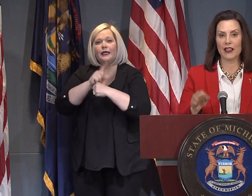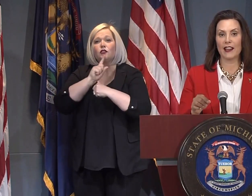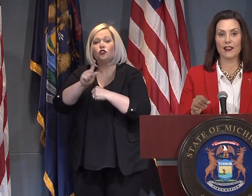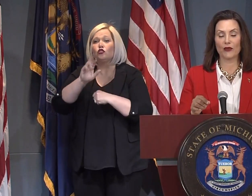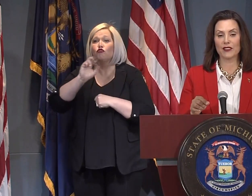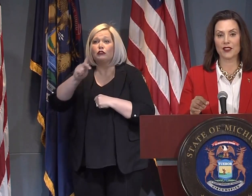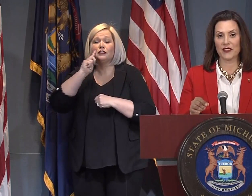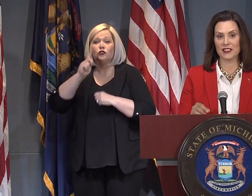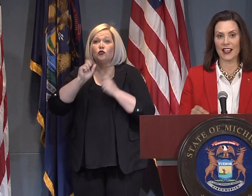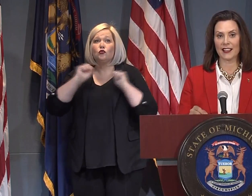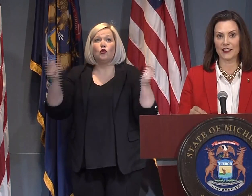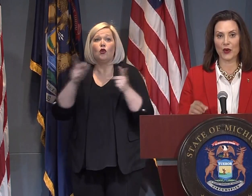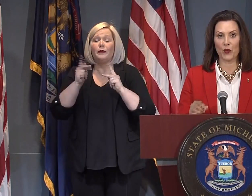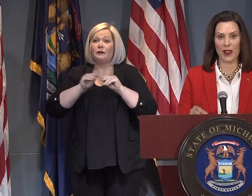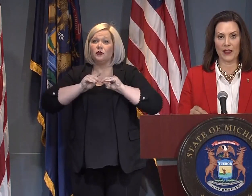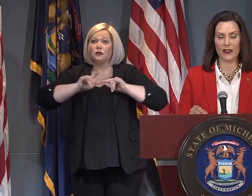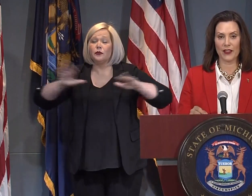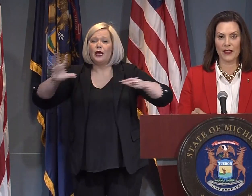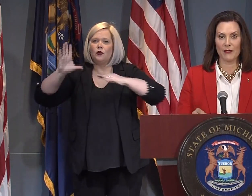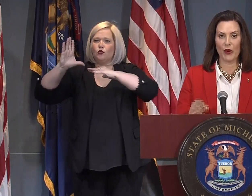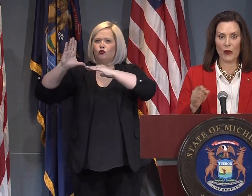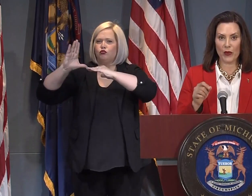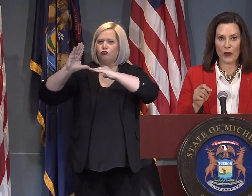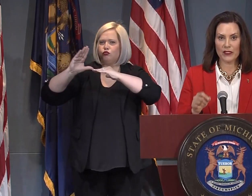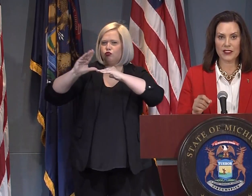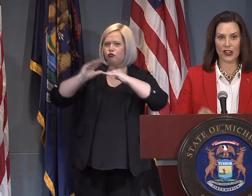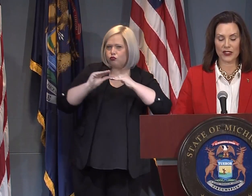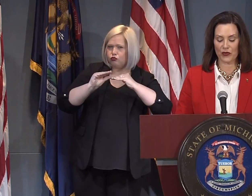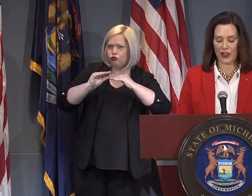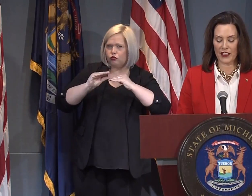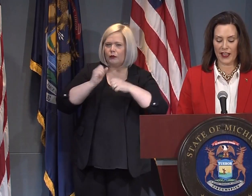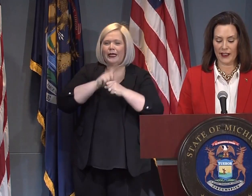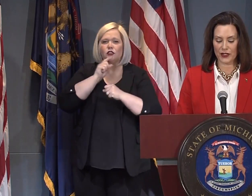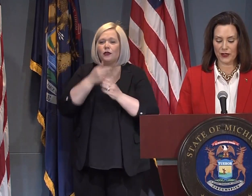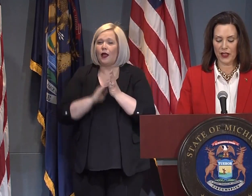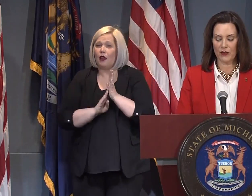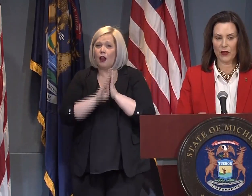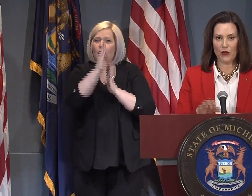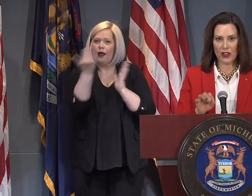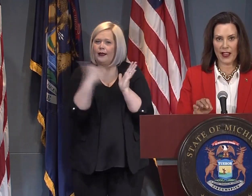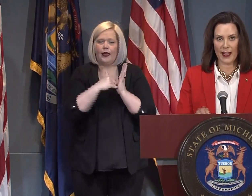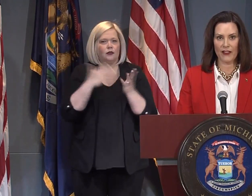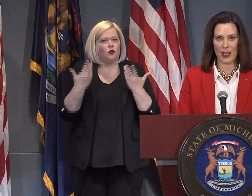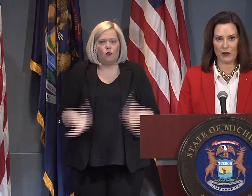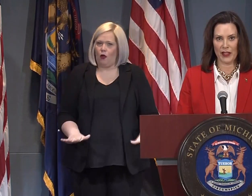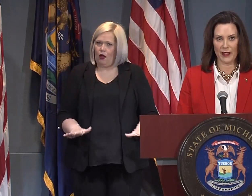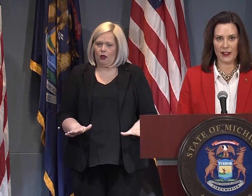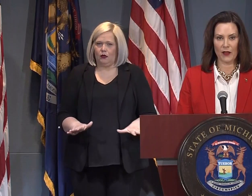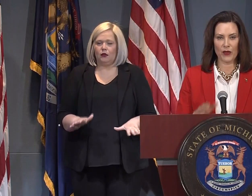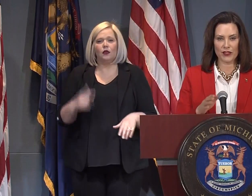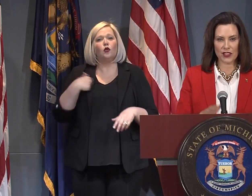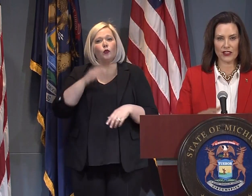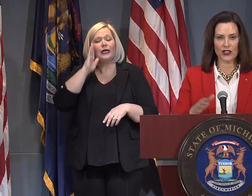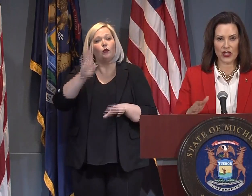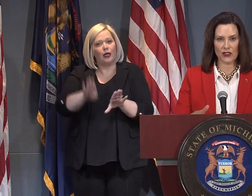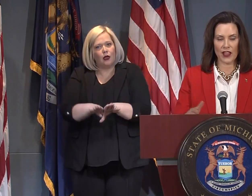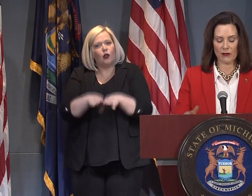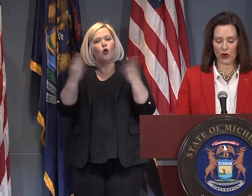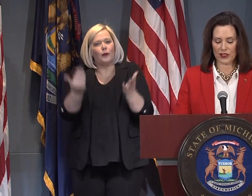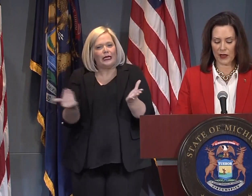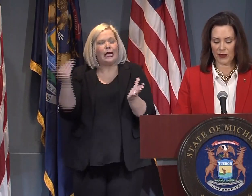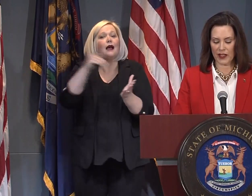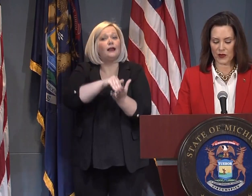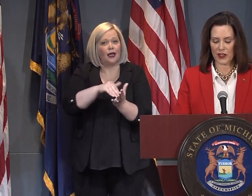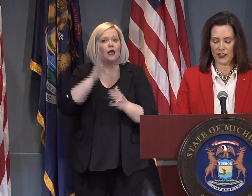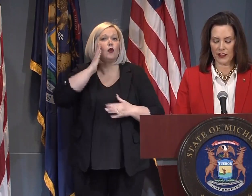and mitigating the risk of a second wave. But we will start to re-engage. We will have a plan, and we will start to share that